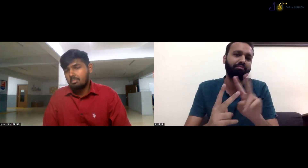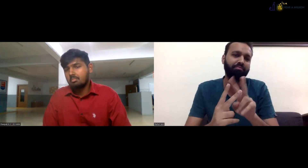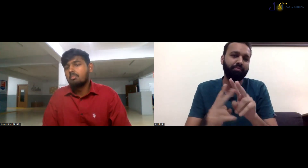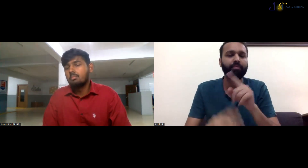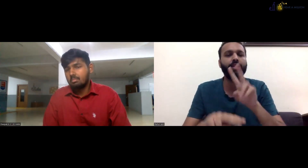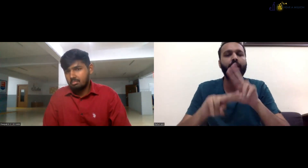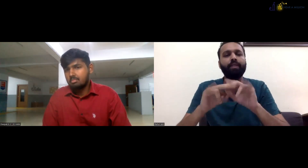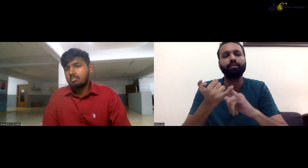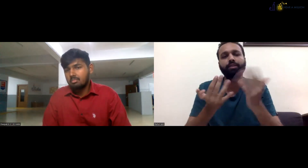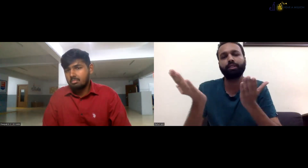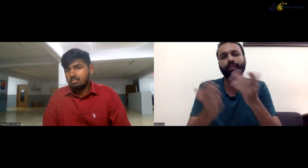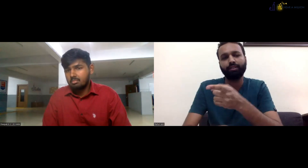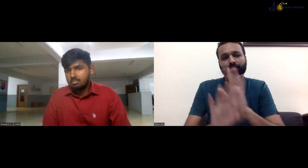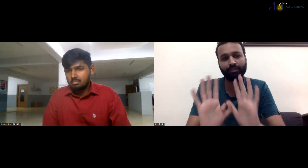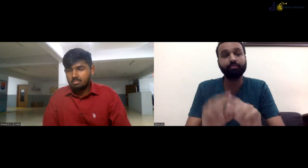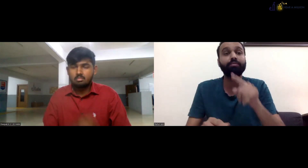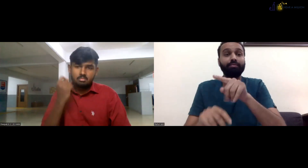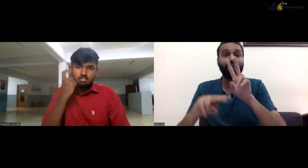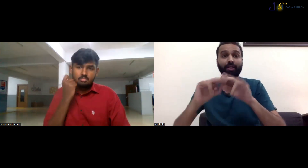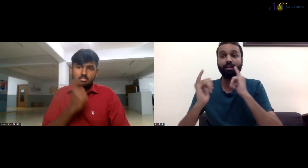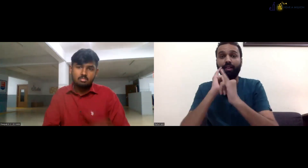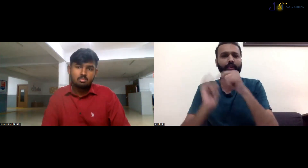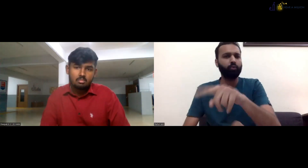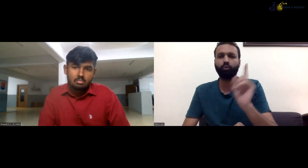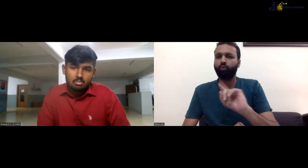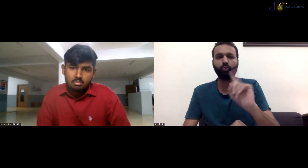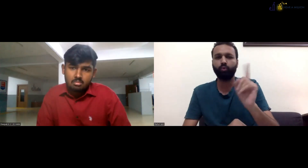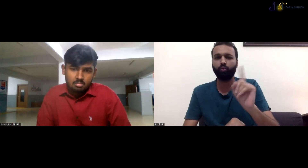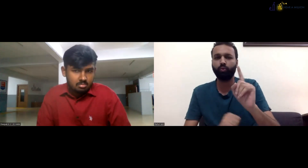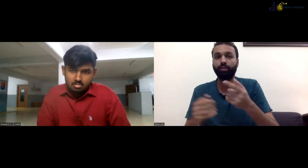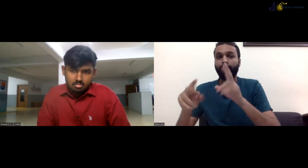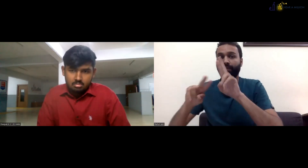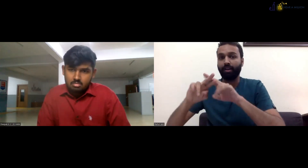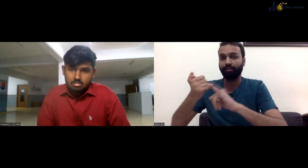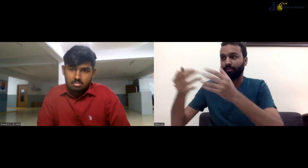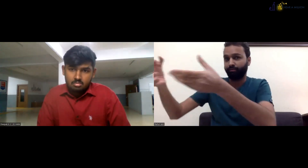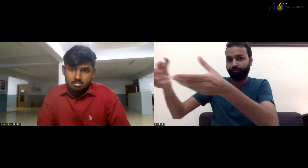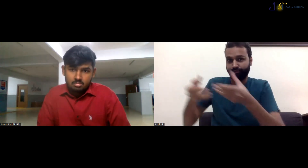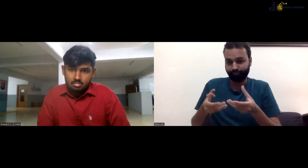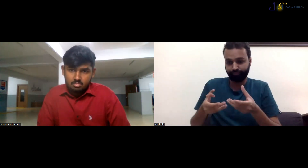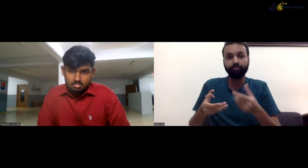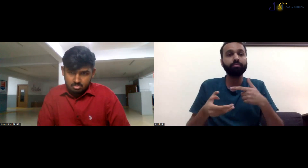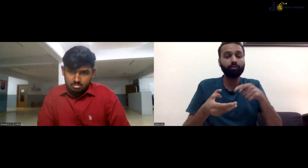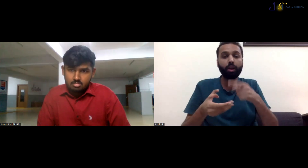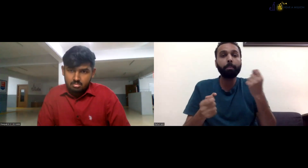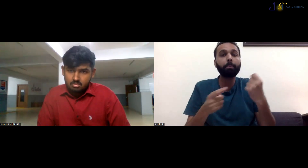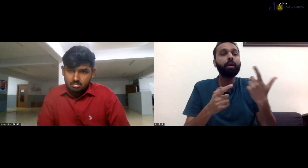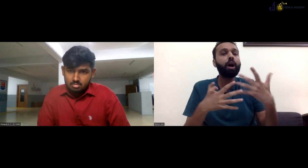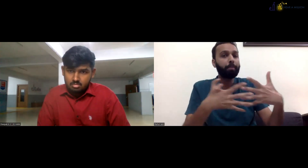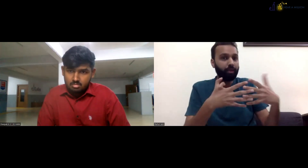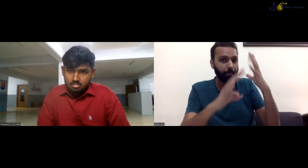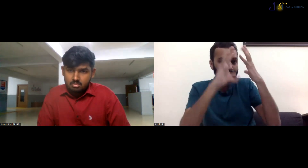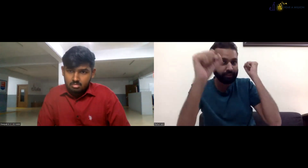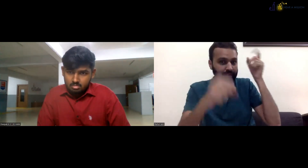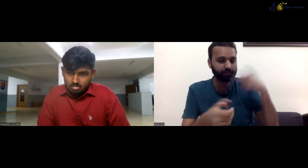possibilities. Your visa is either accepted or the visa is rejected. So the VFS Global, they don't take the interview themselves when they